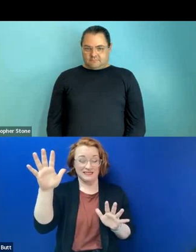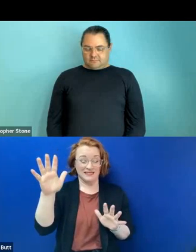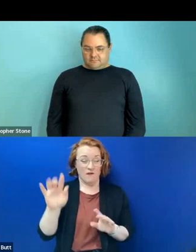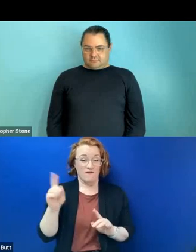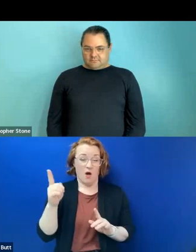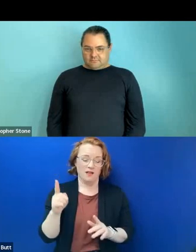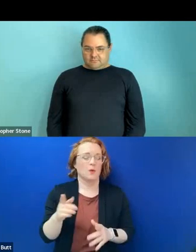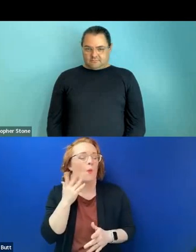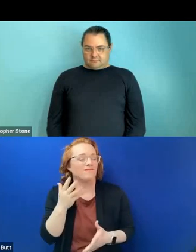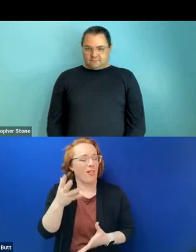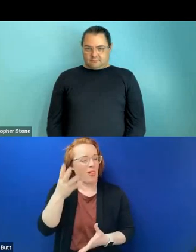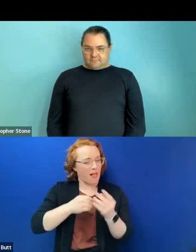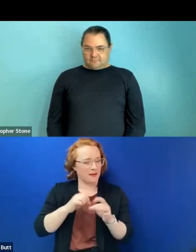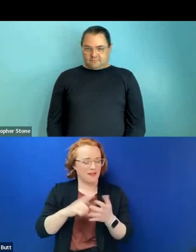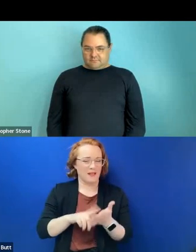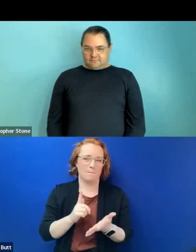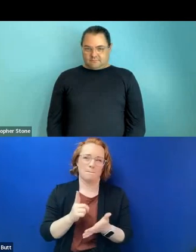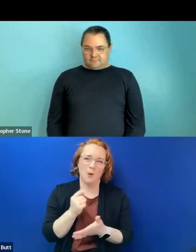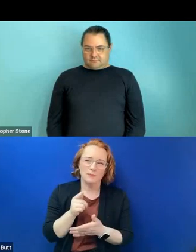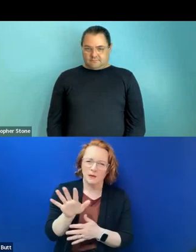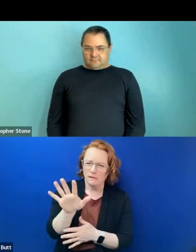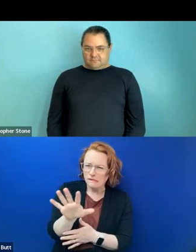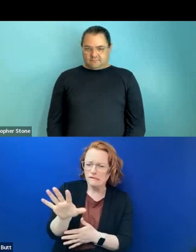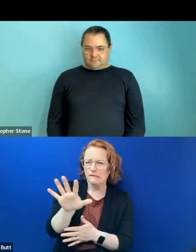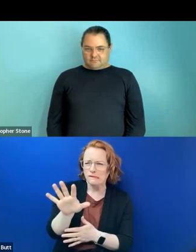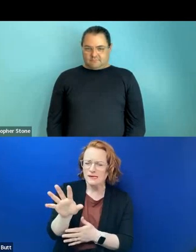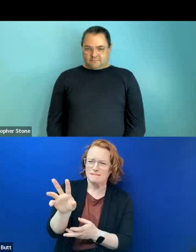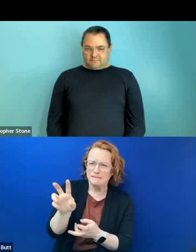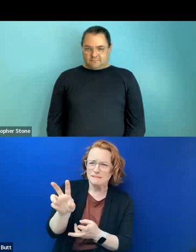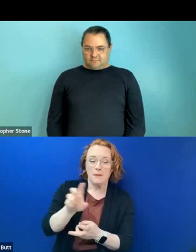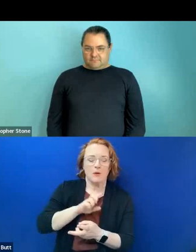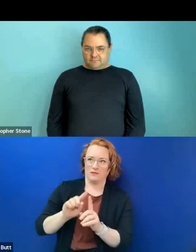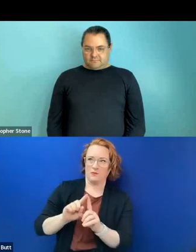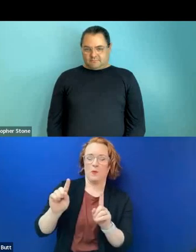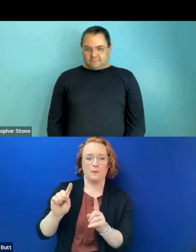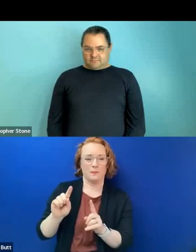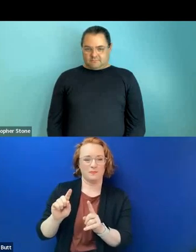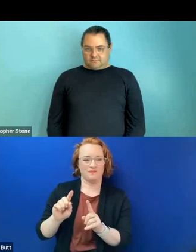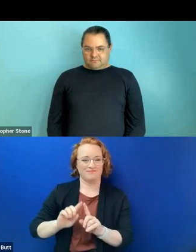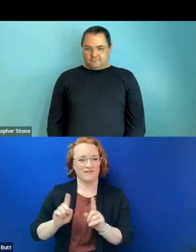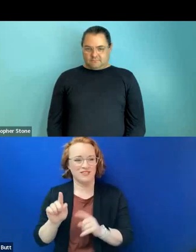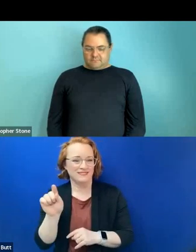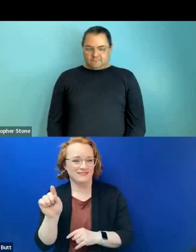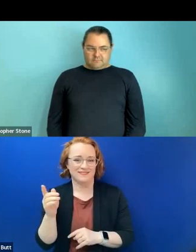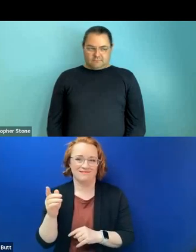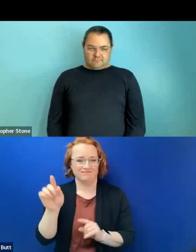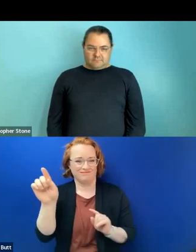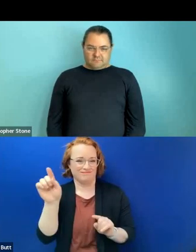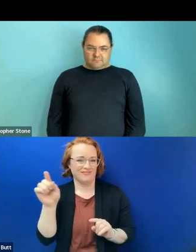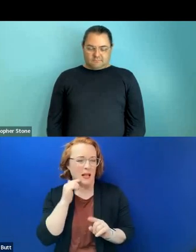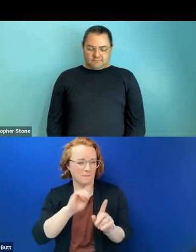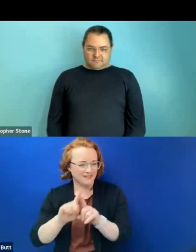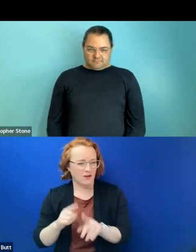first learning BSL, you might struggle to understand them because the variation is quite, can be a lot of difference